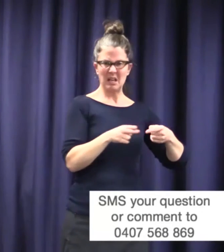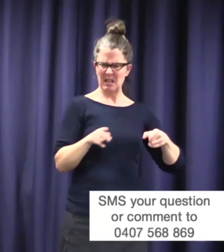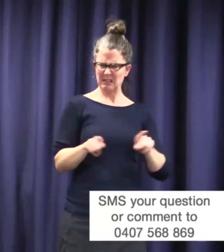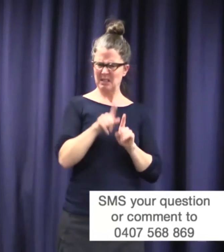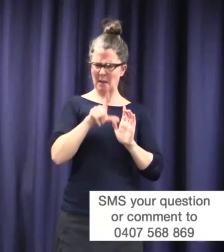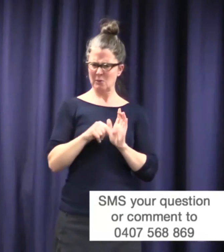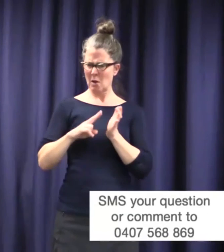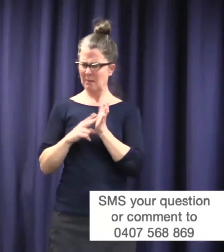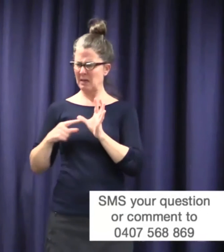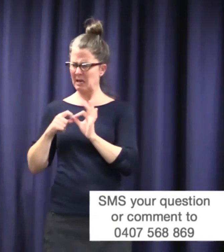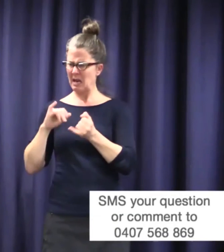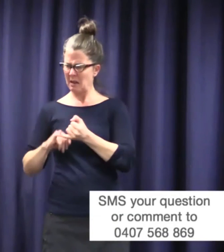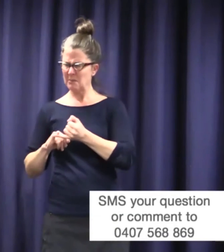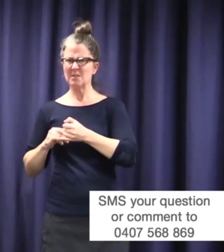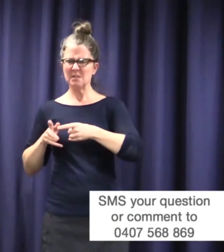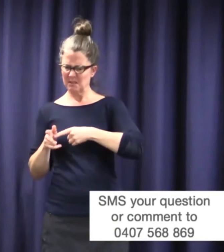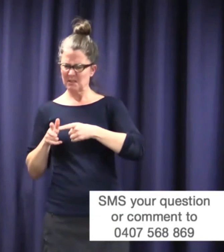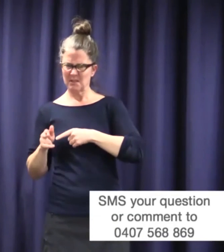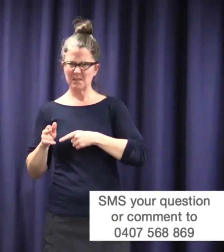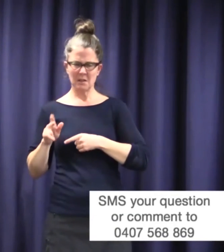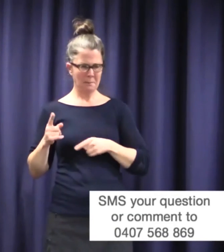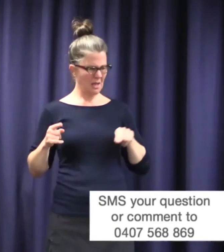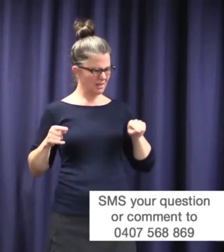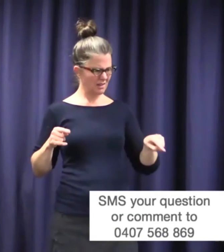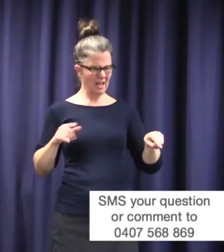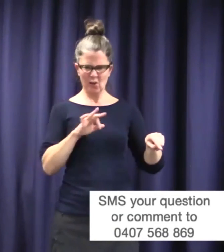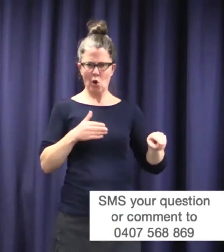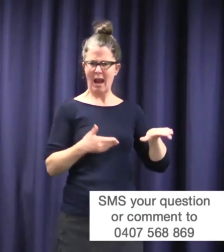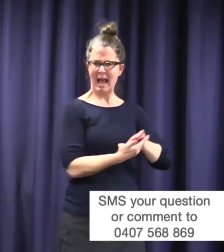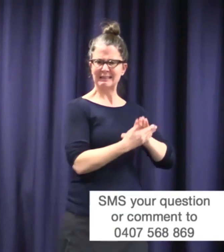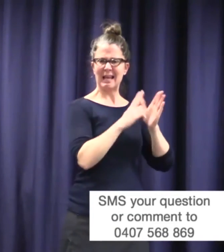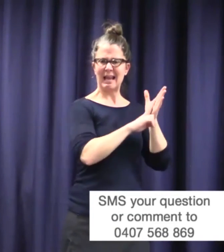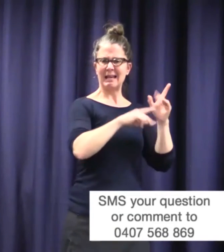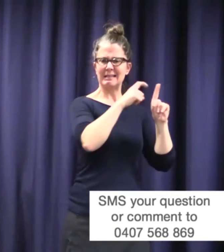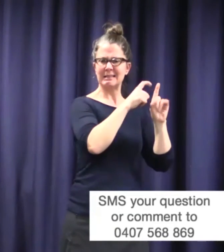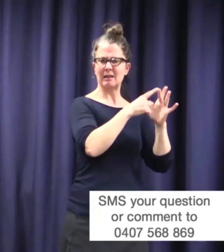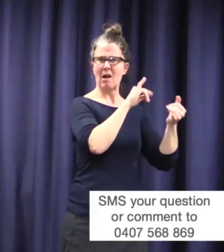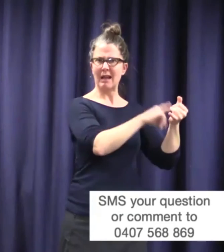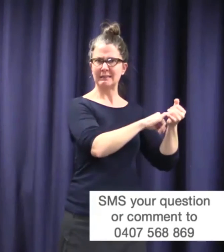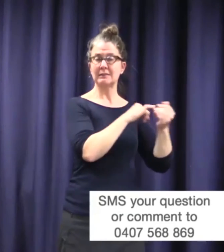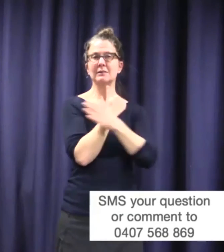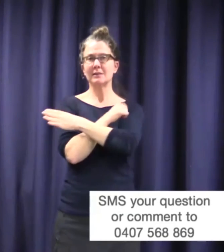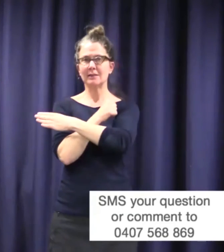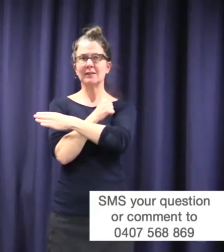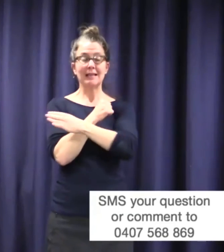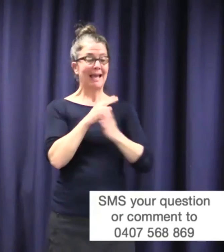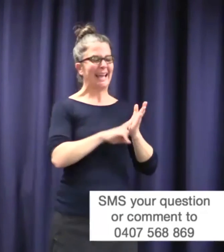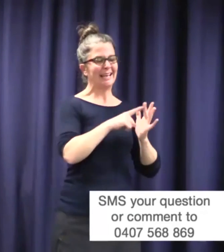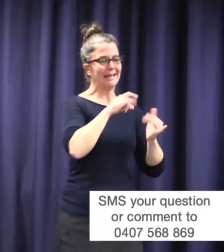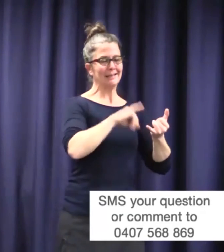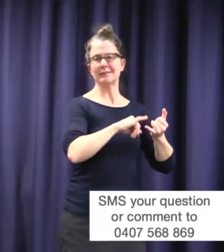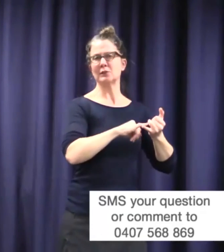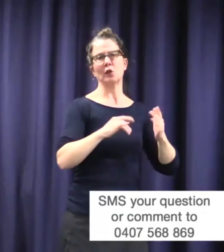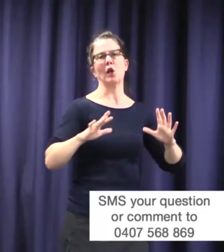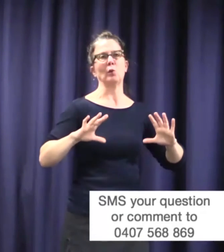I think it means that NICS isn't part of the NDIS. And I think you've answered the question that NICS is drawn into the